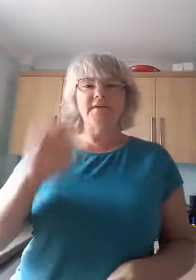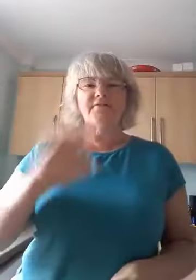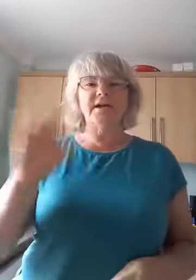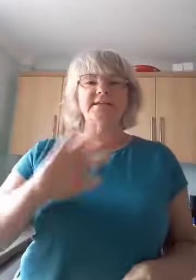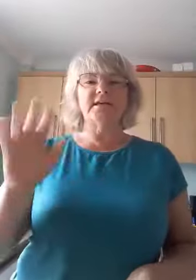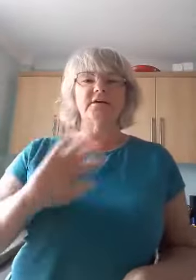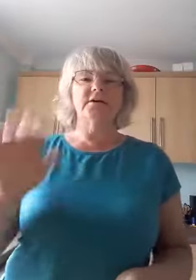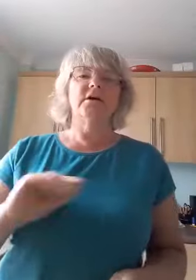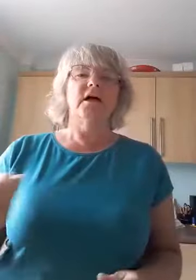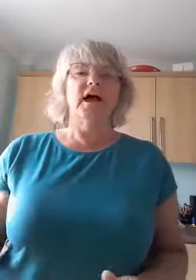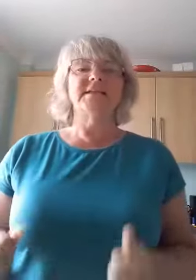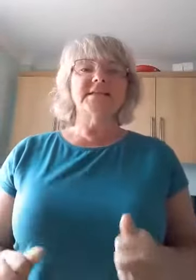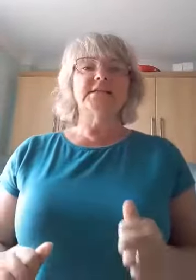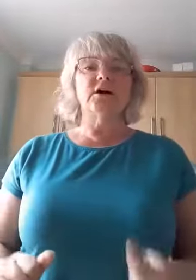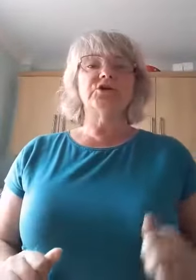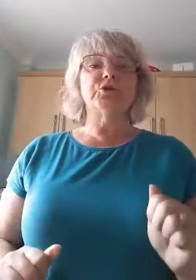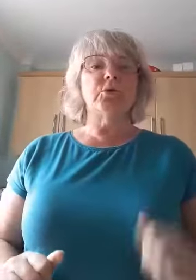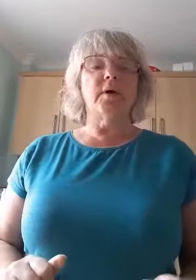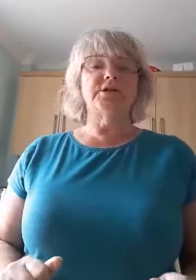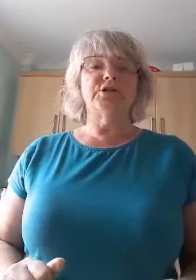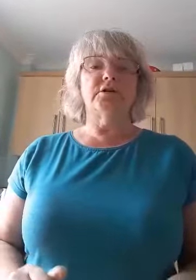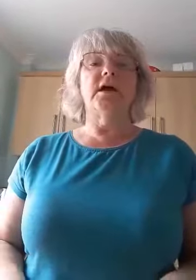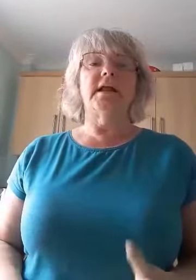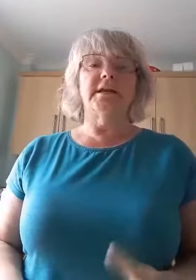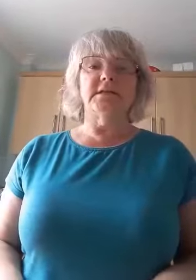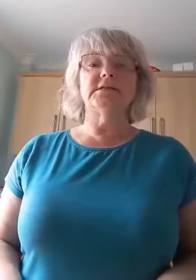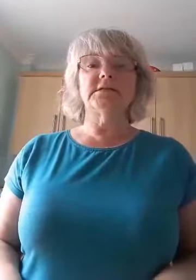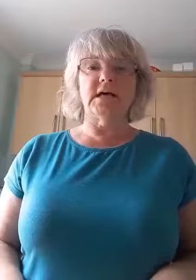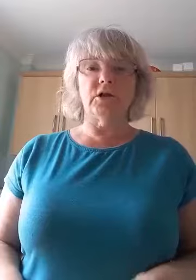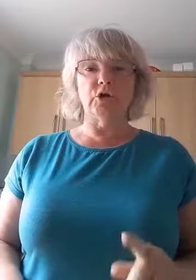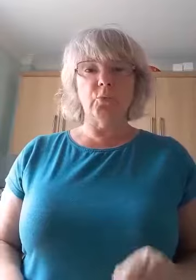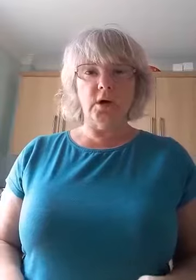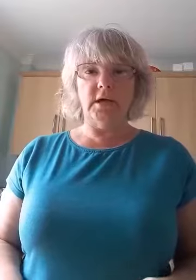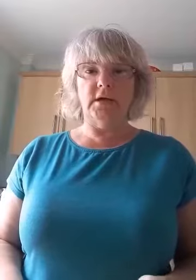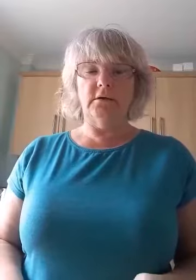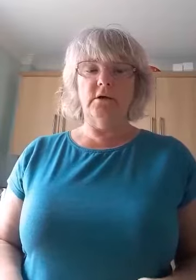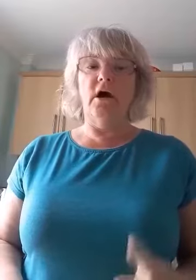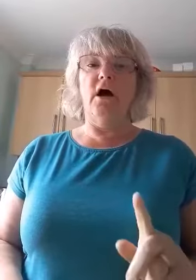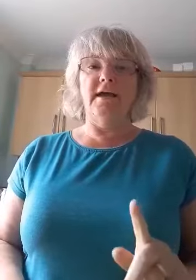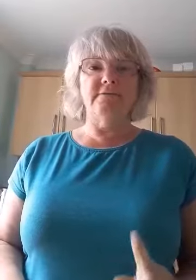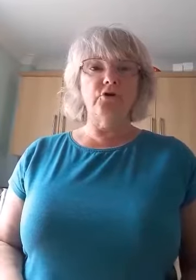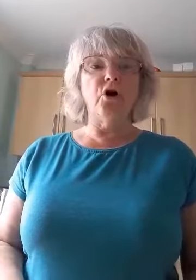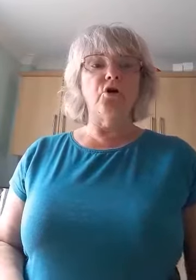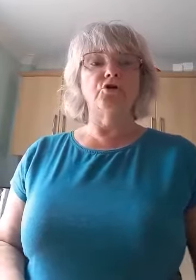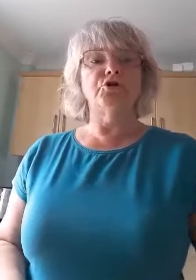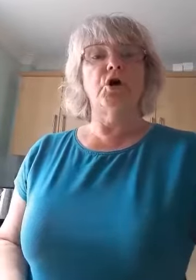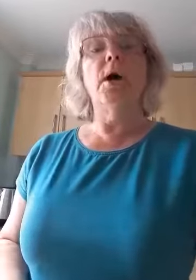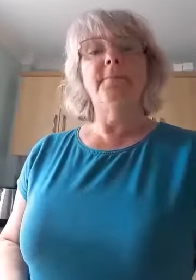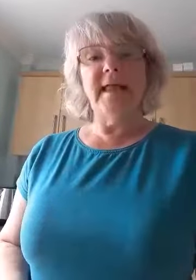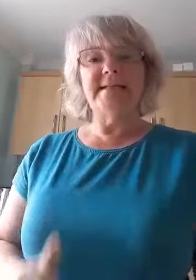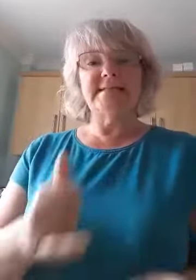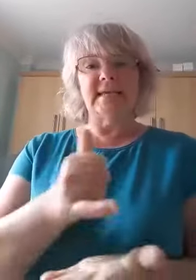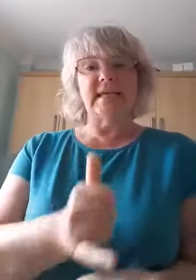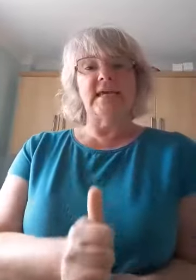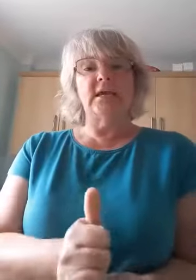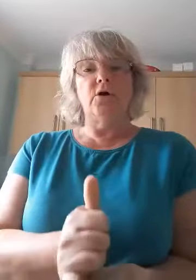Hi, Fraser. I need to ask you a question and I need to tell you why. I've got plenty